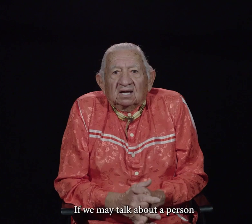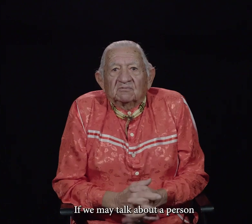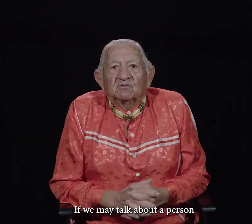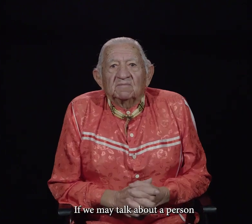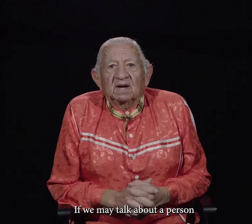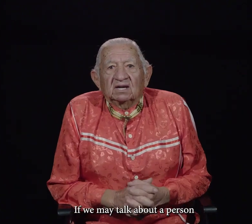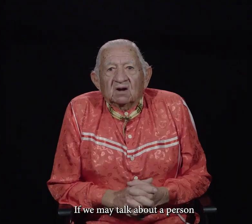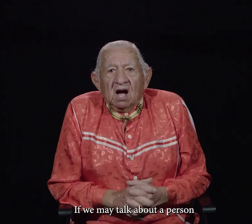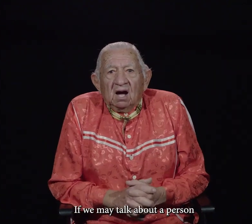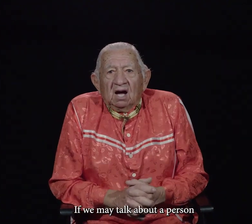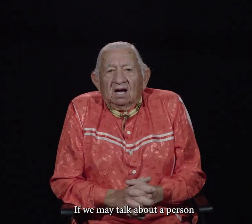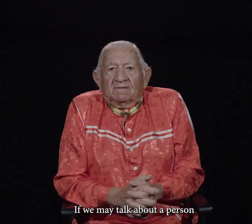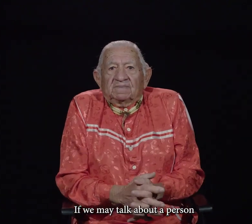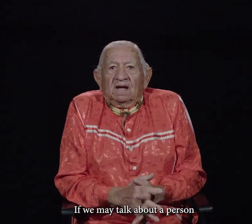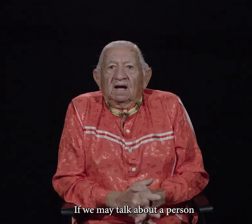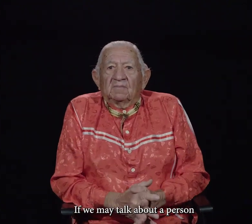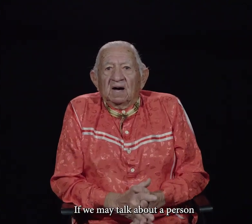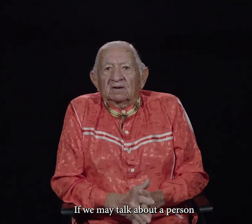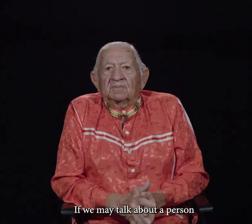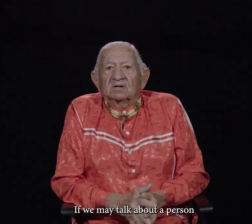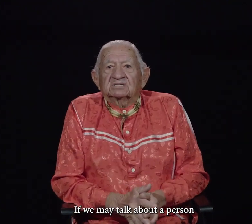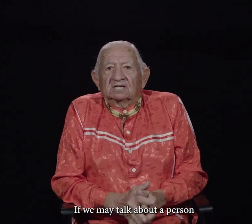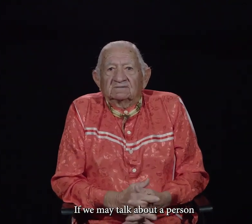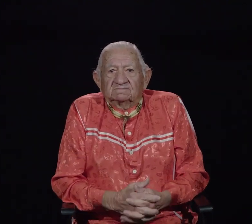If we may talk about a person